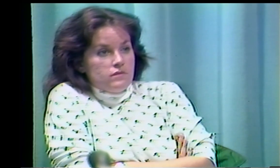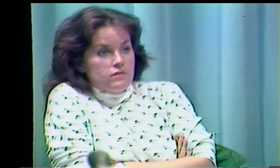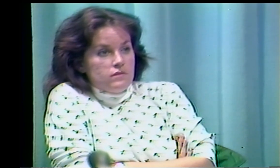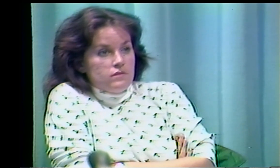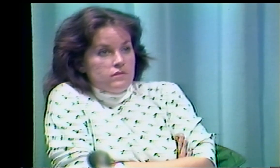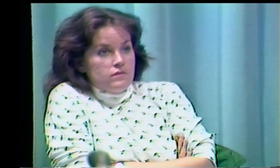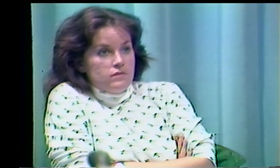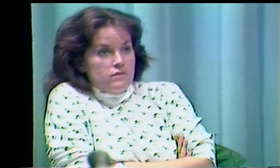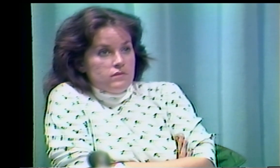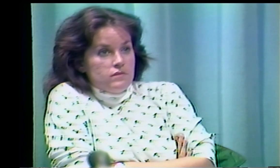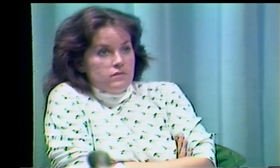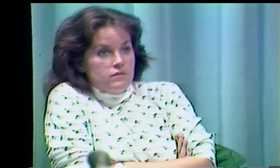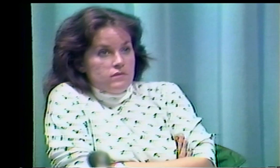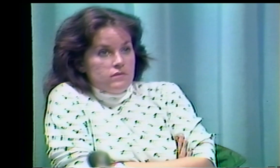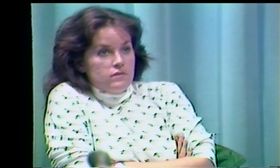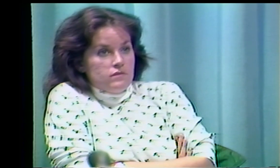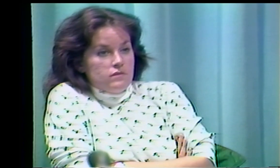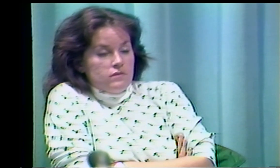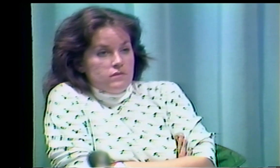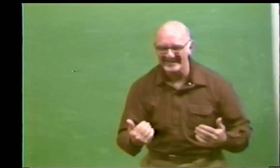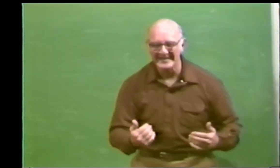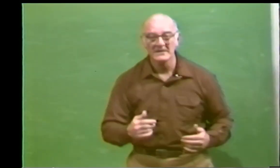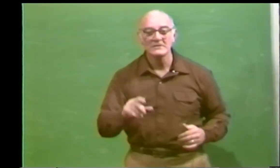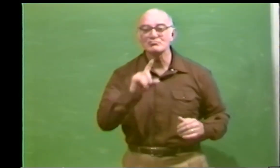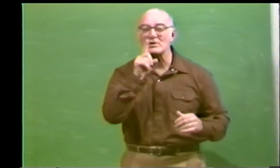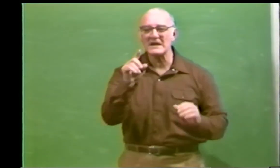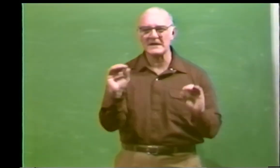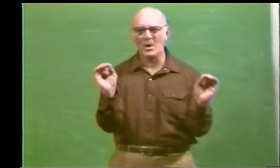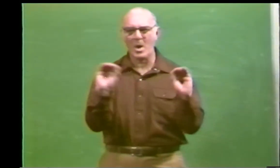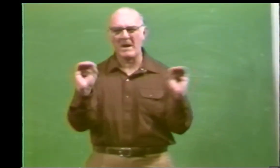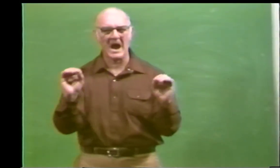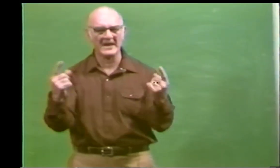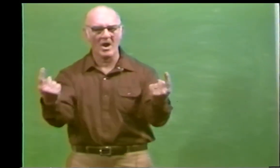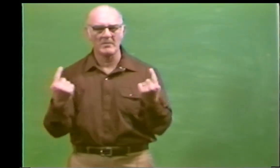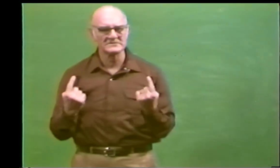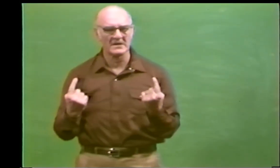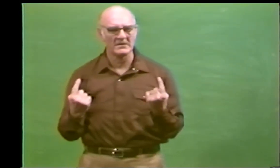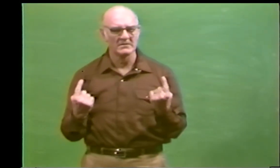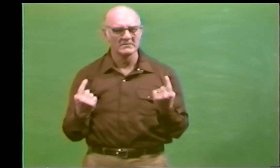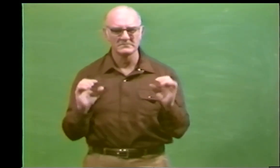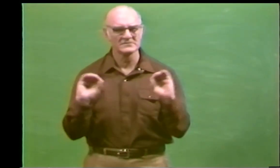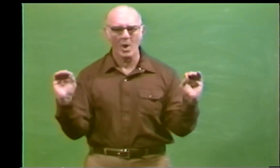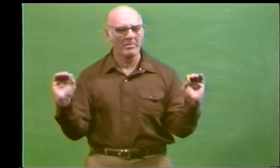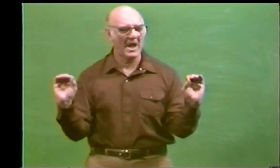do? Why? How do you do? Come on in. Really, nobody comes in. Nobody.